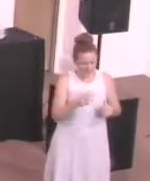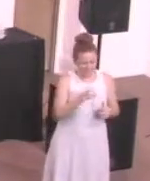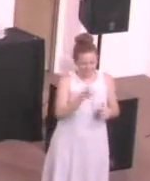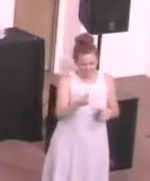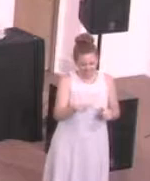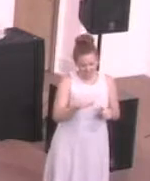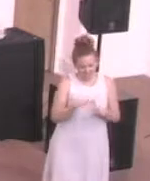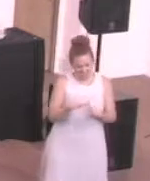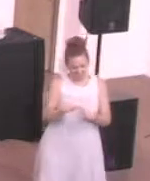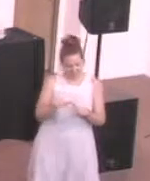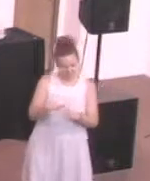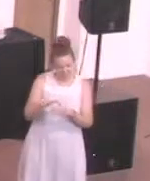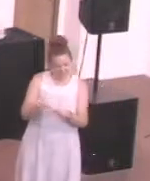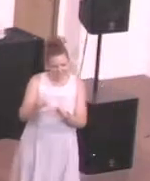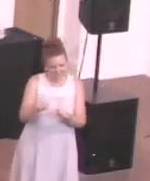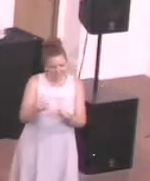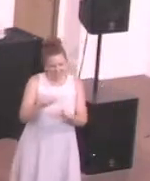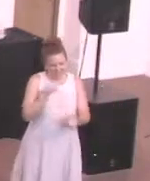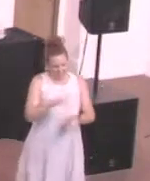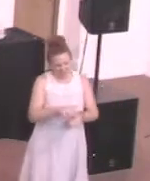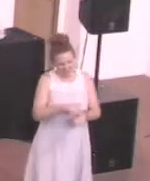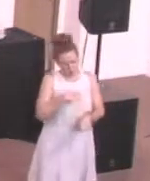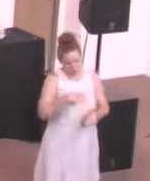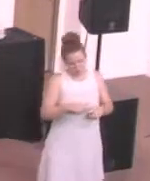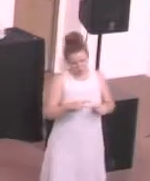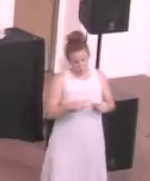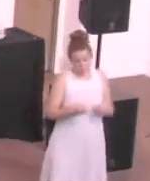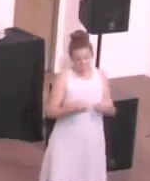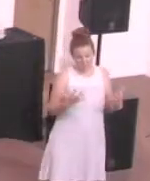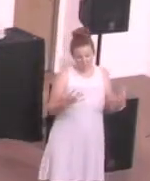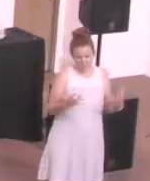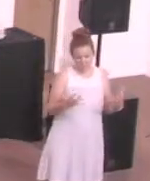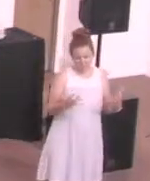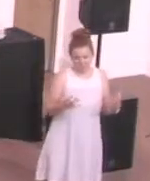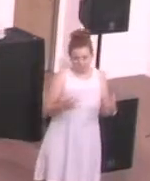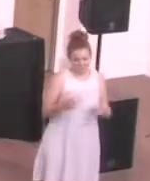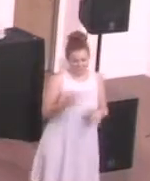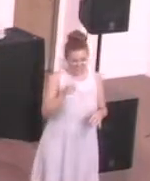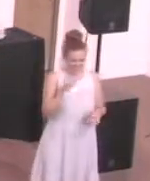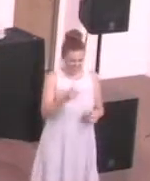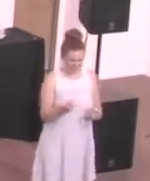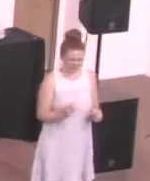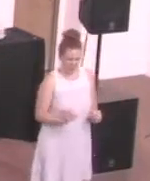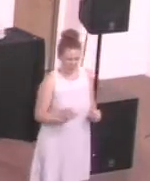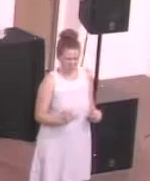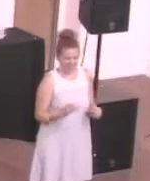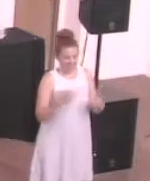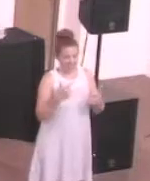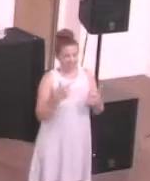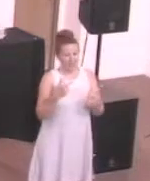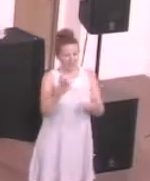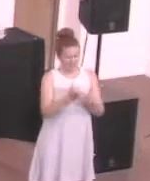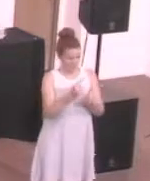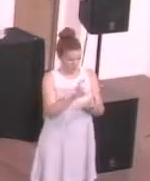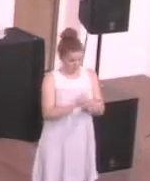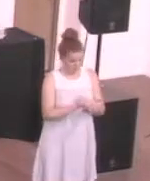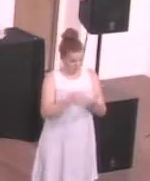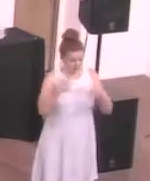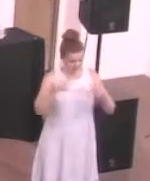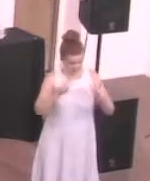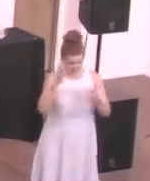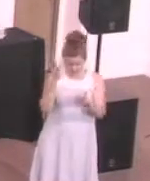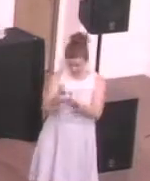keep moving, right? Like, it's not slowing me down that bad. So I don't need to do anything about it. Everyone say, let's hinder